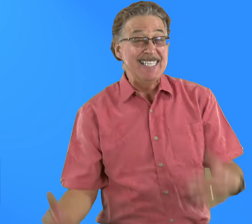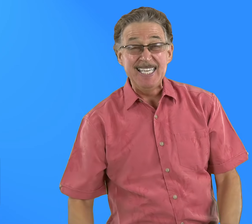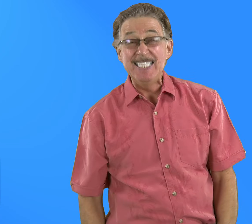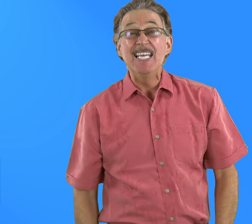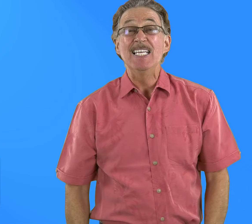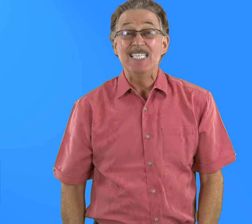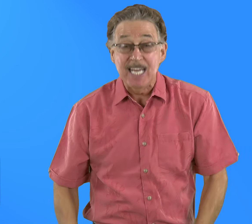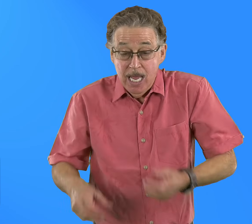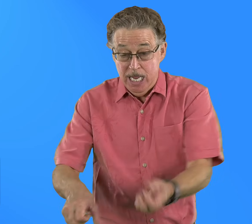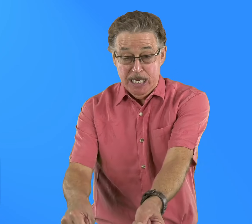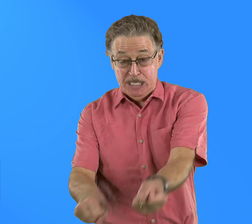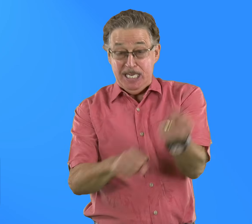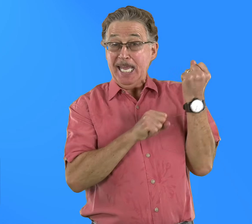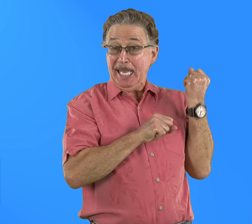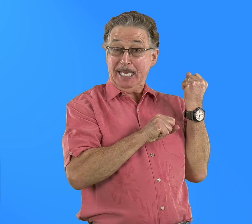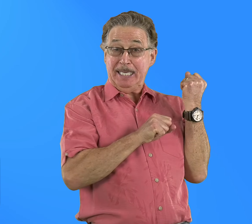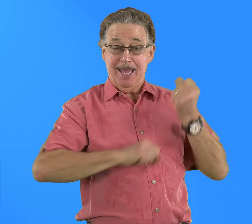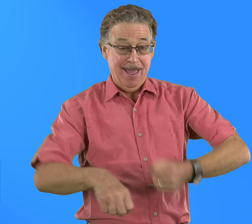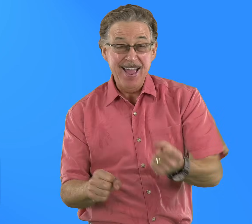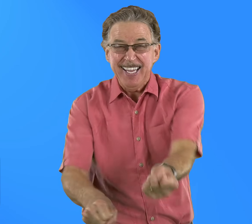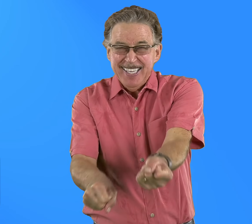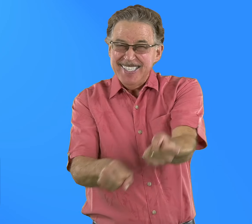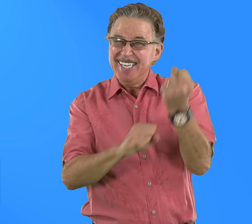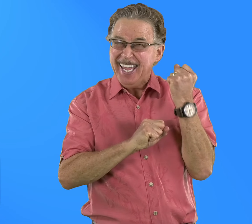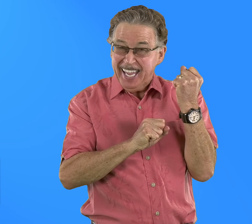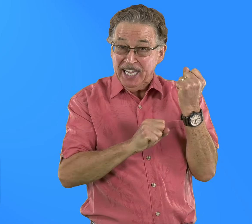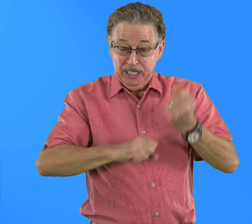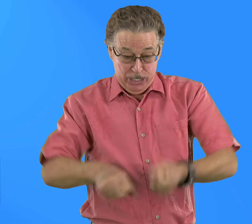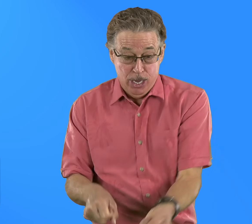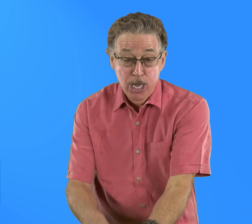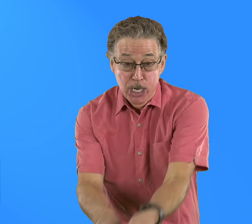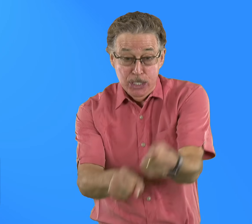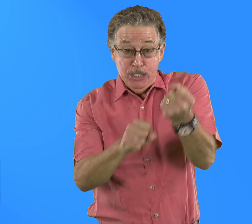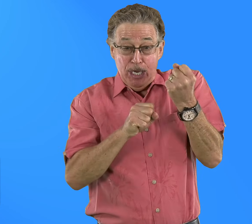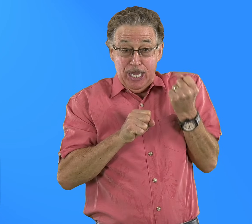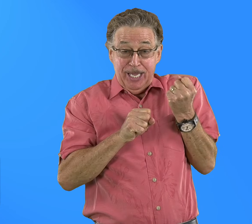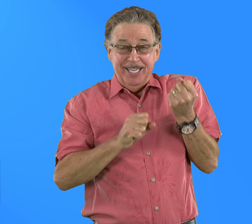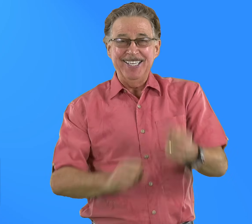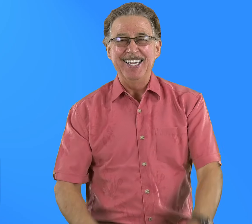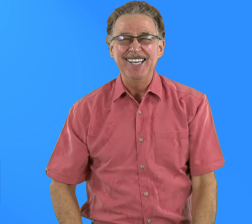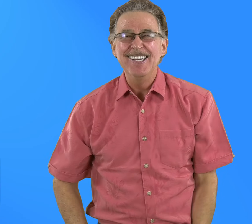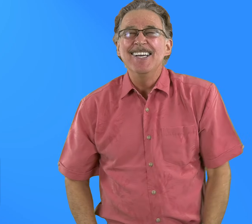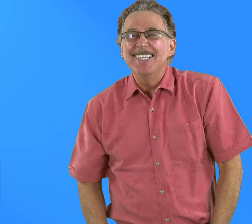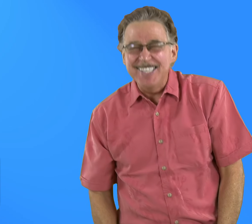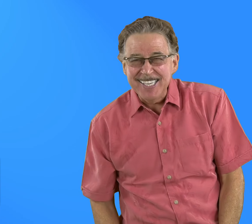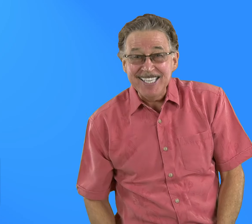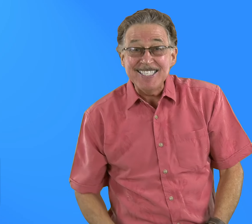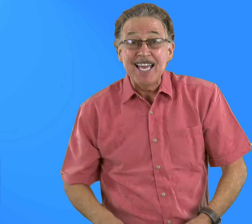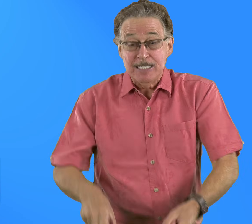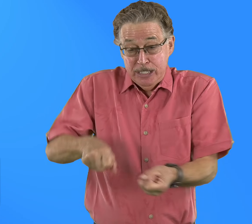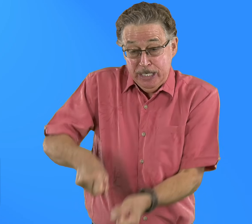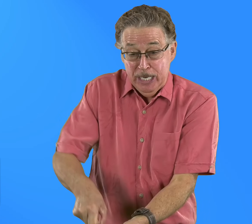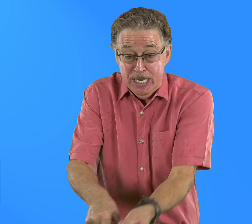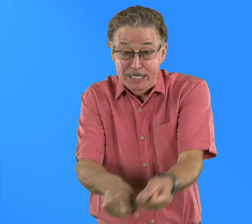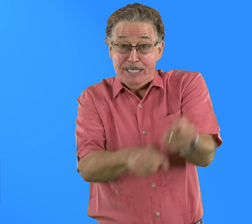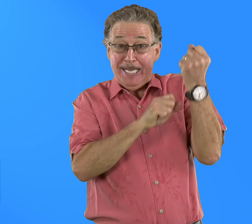D says D. Dig. Dig. Dig. D says D.